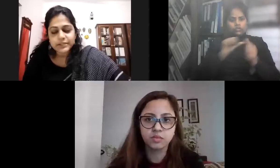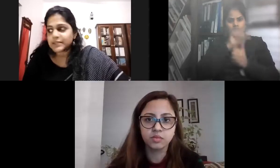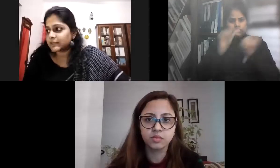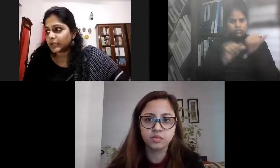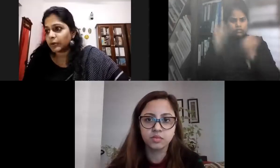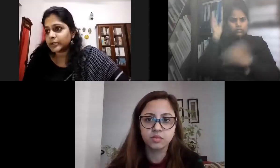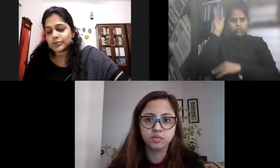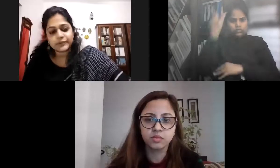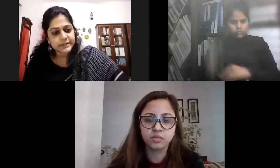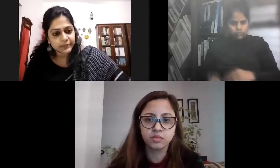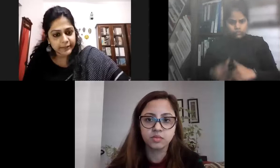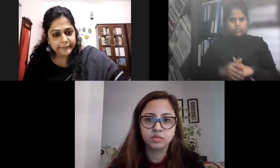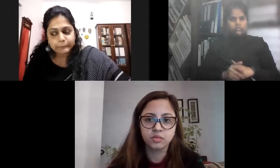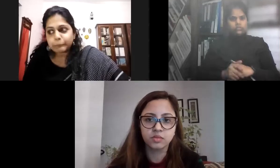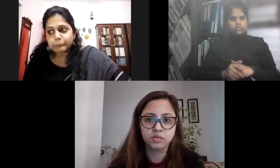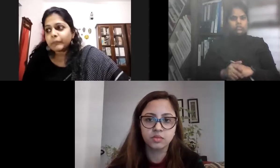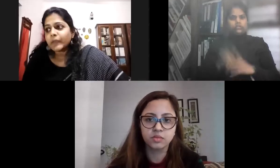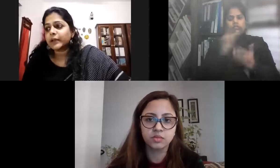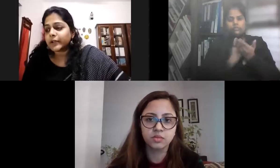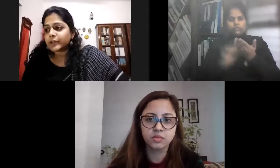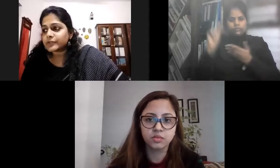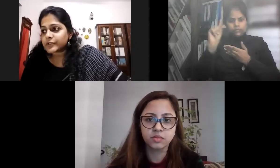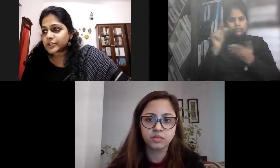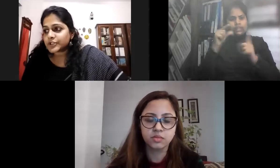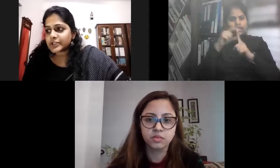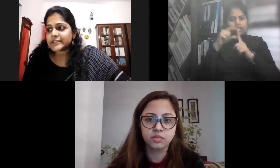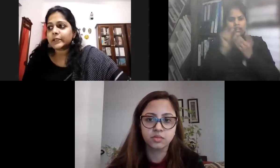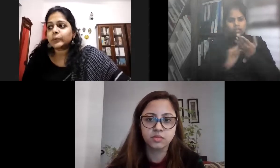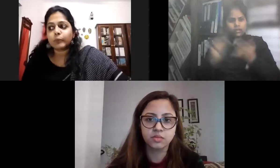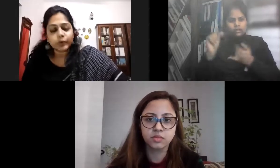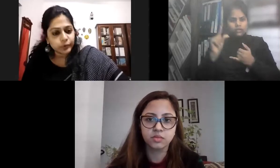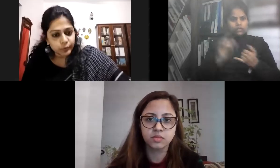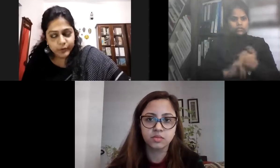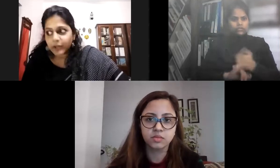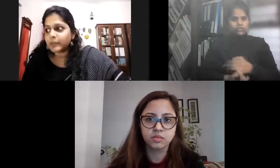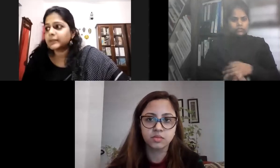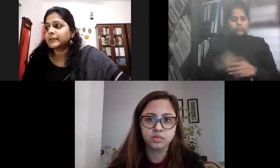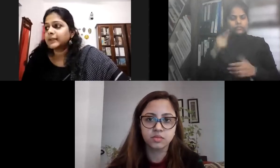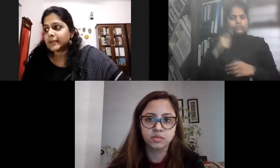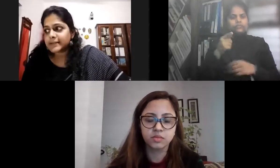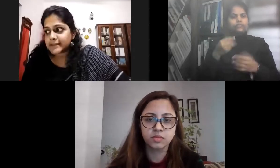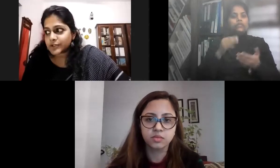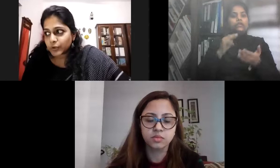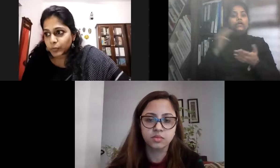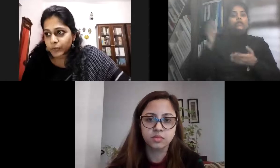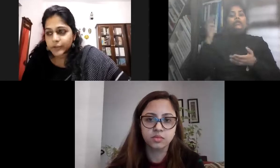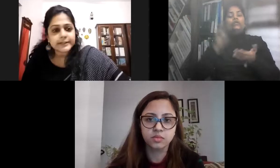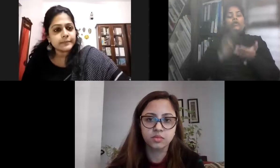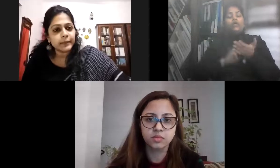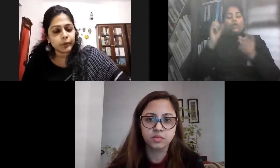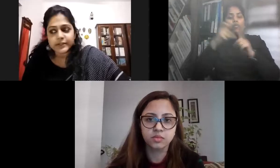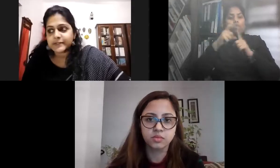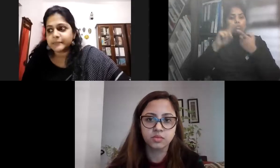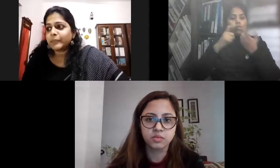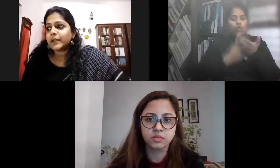English, Satyavati College, University of Delhi. Her areas of research interest include modern European drama, 19th century European realism,